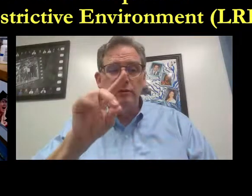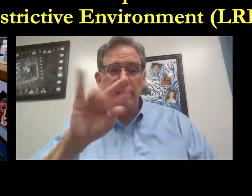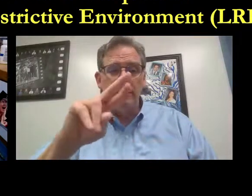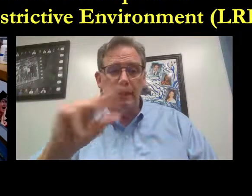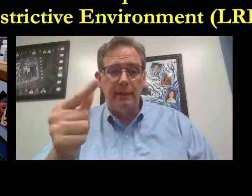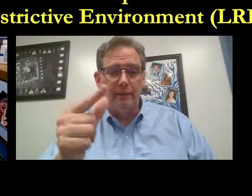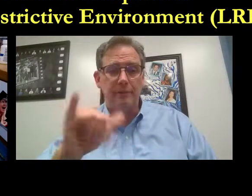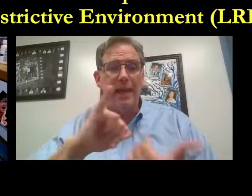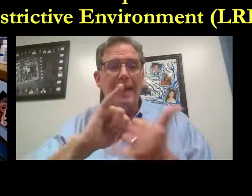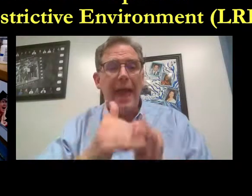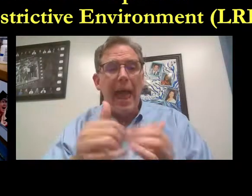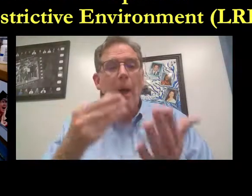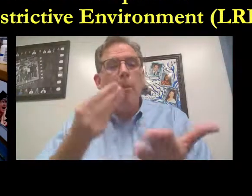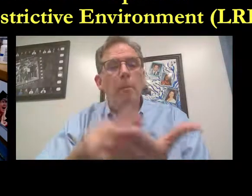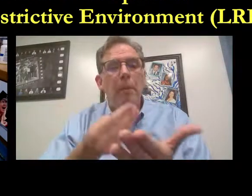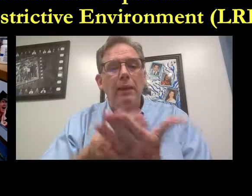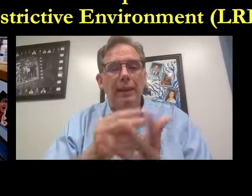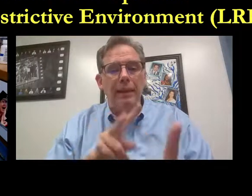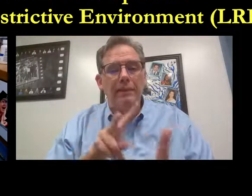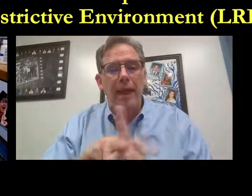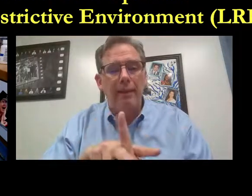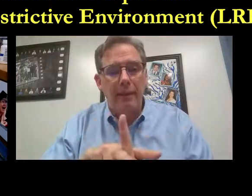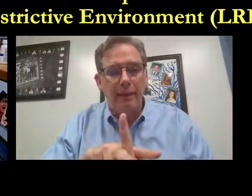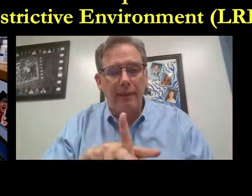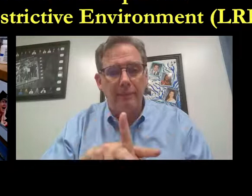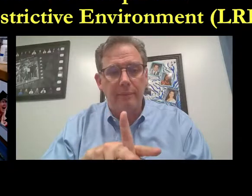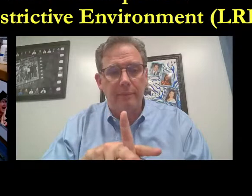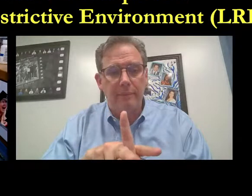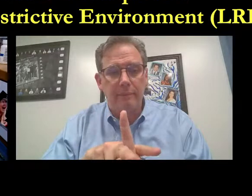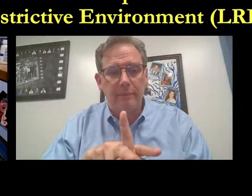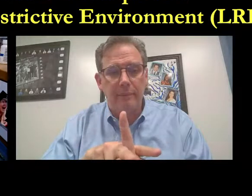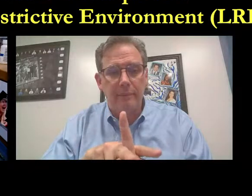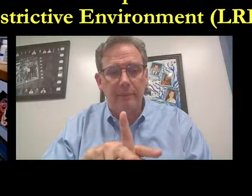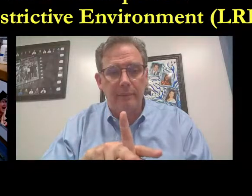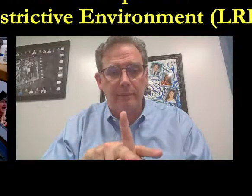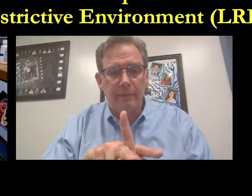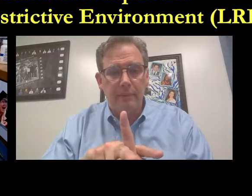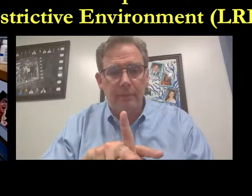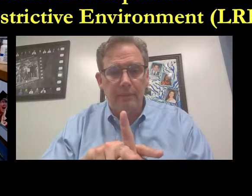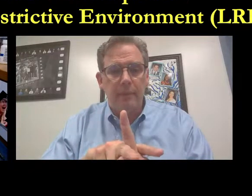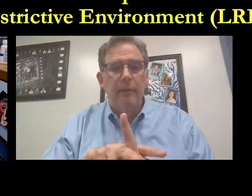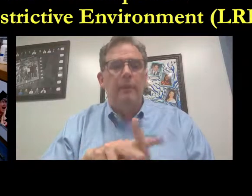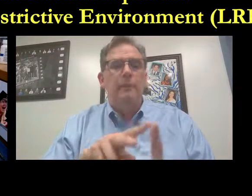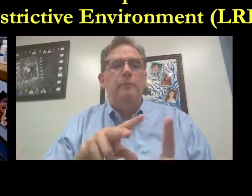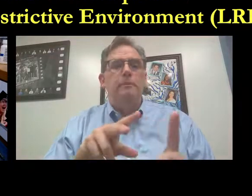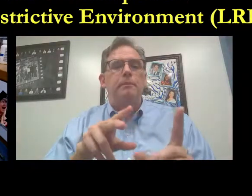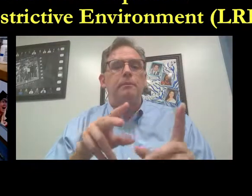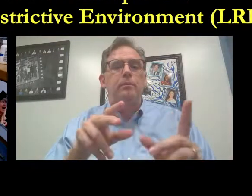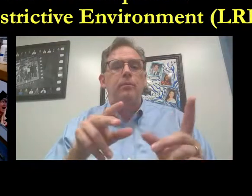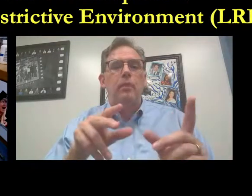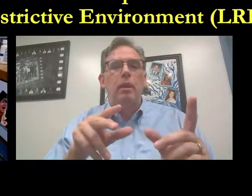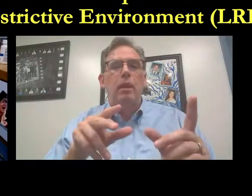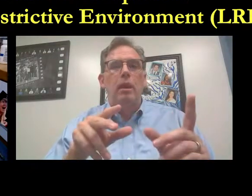And it comes down to money. It comes down to funding and how money is allocated.